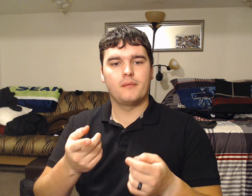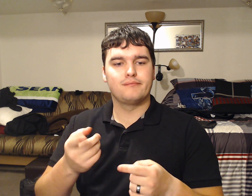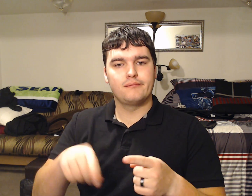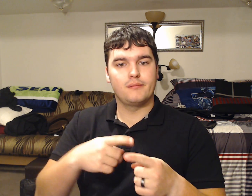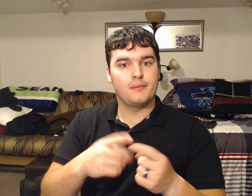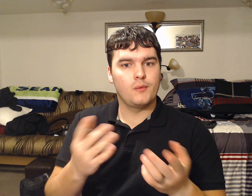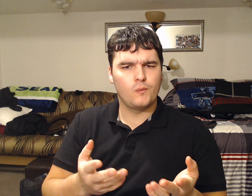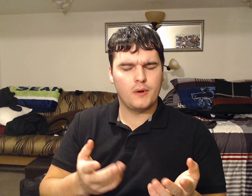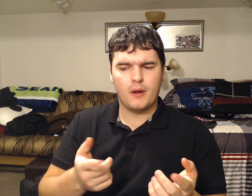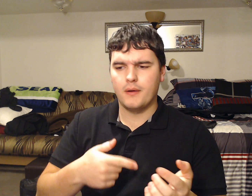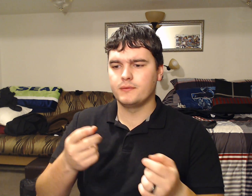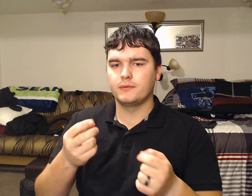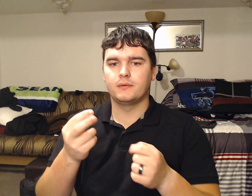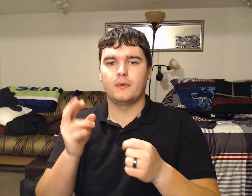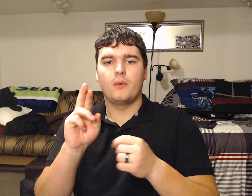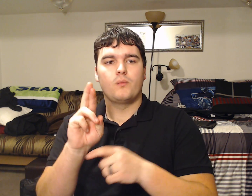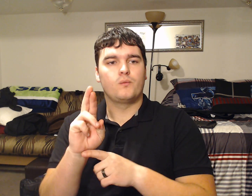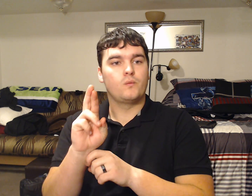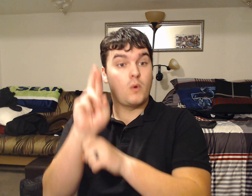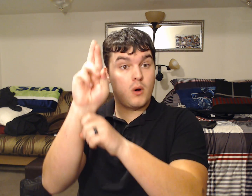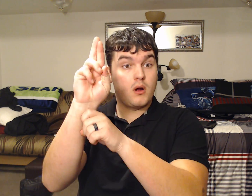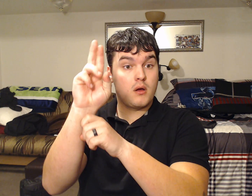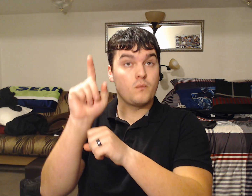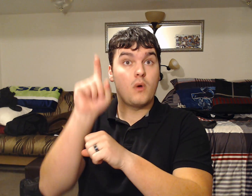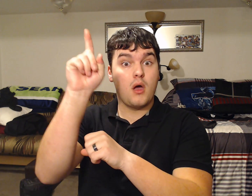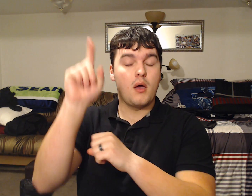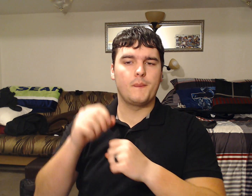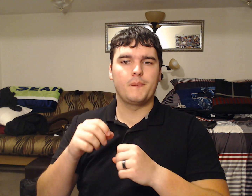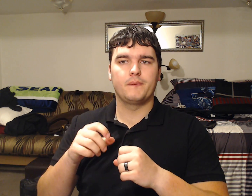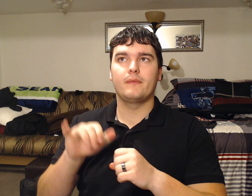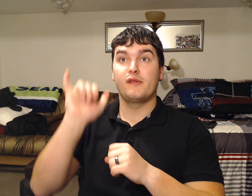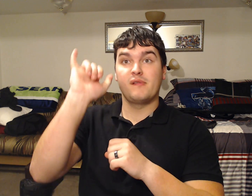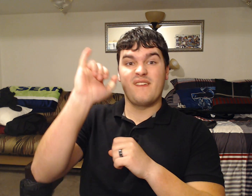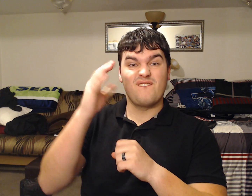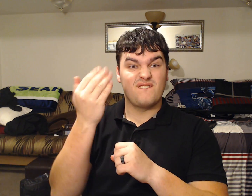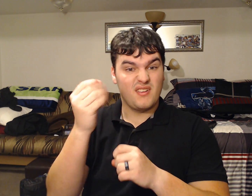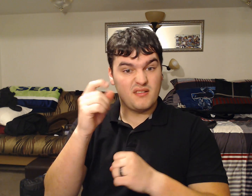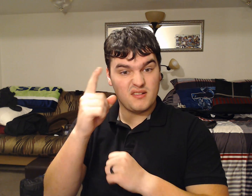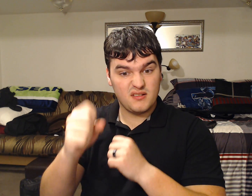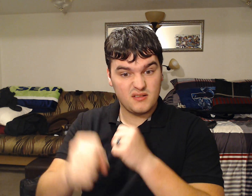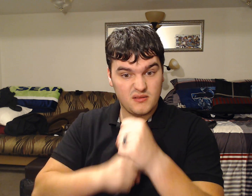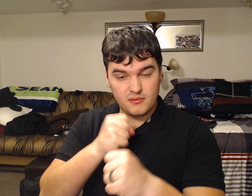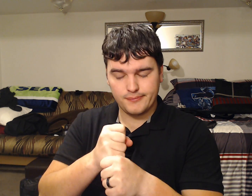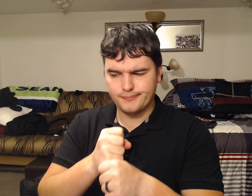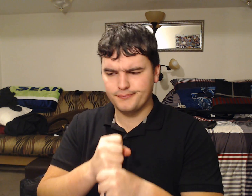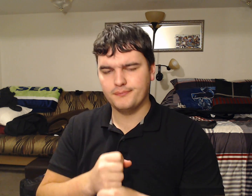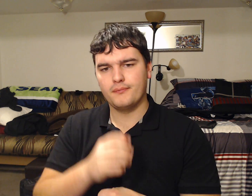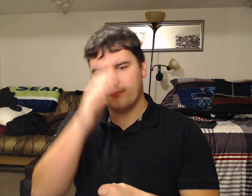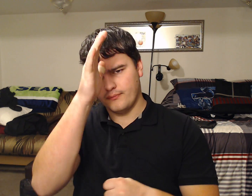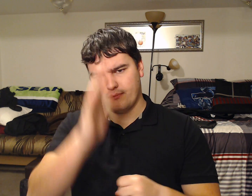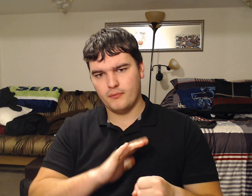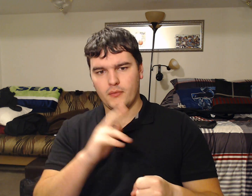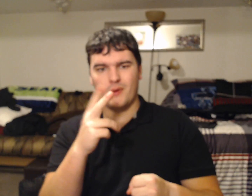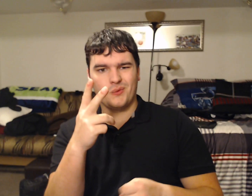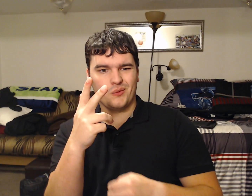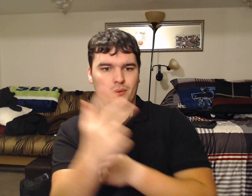years. Three men came from different countries to volunteer. The newspaper man asked them, Where are you from?